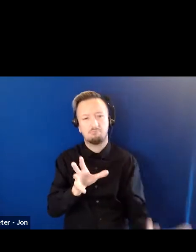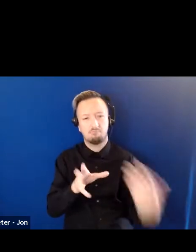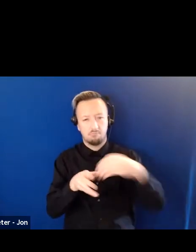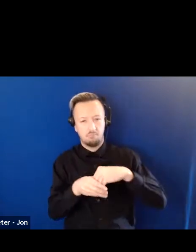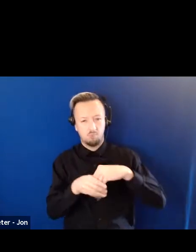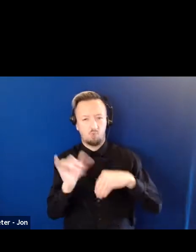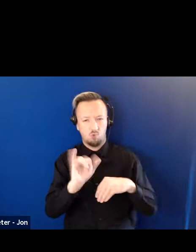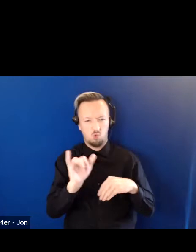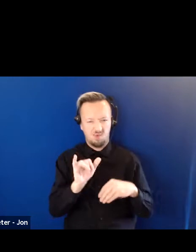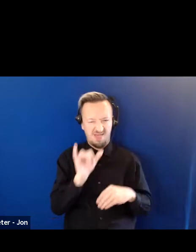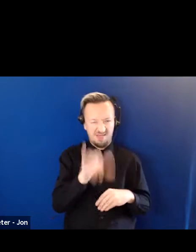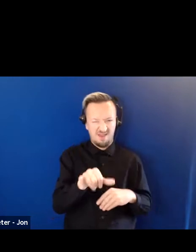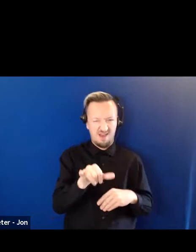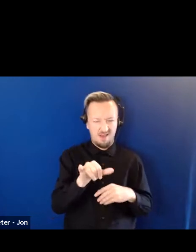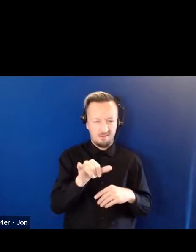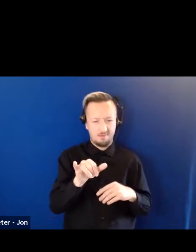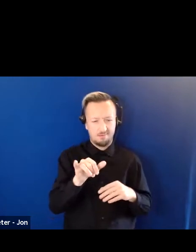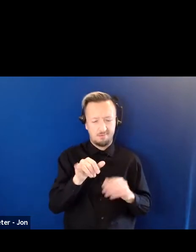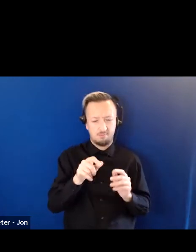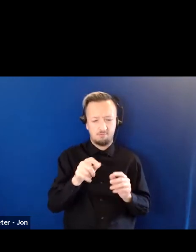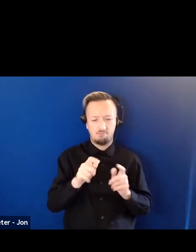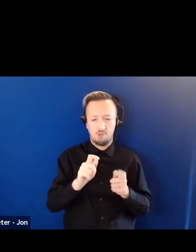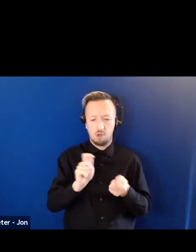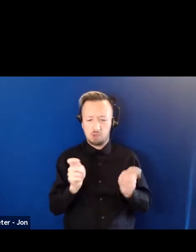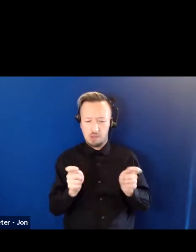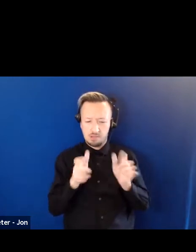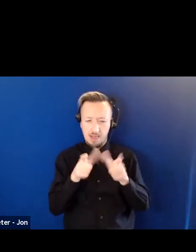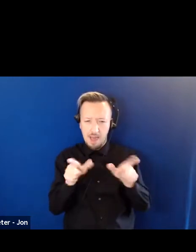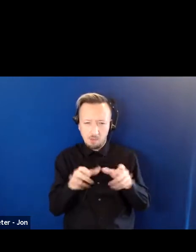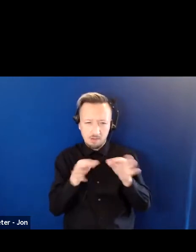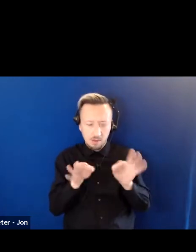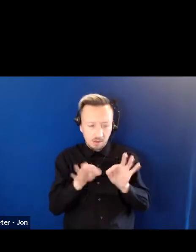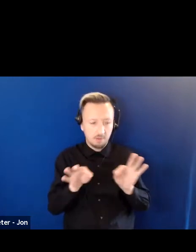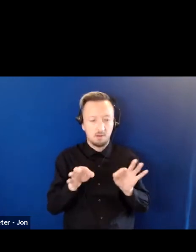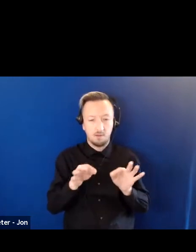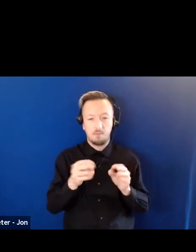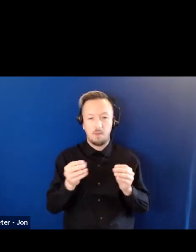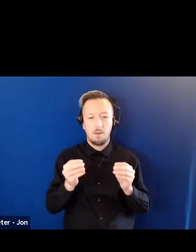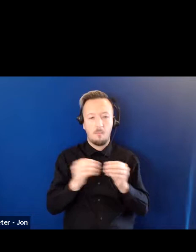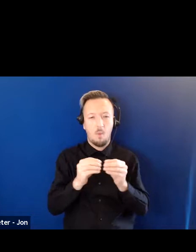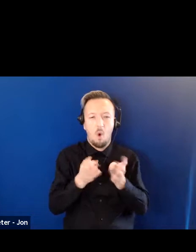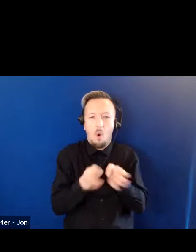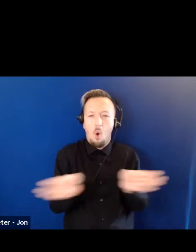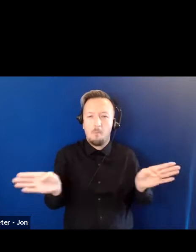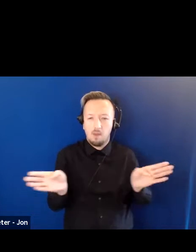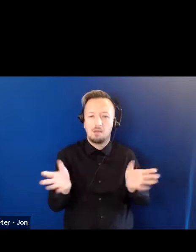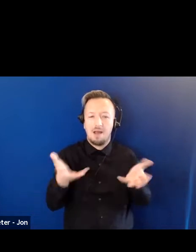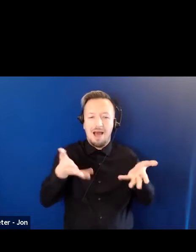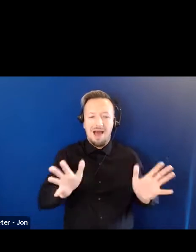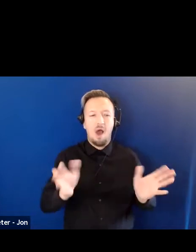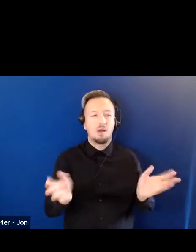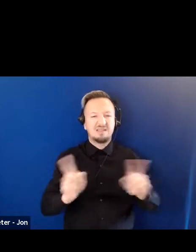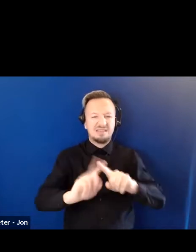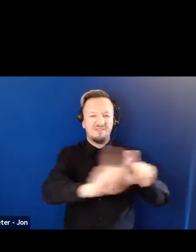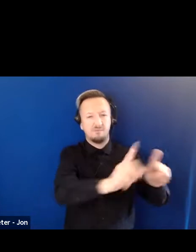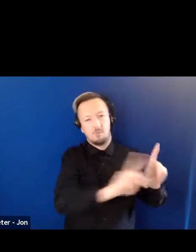in that way, making it more inclusive, letting people know that what affects me affects you, I think has been some of the